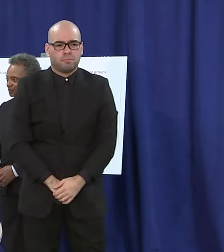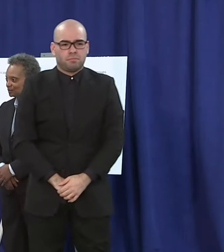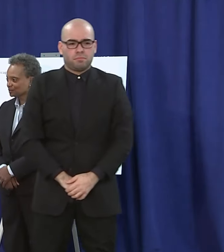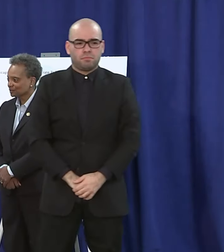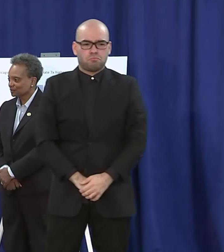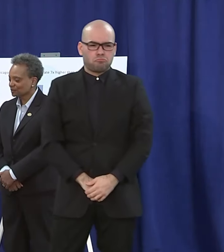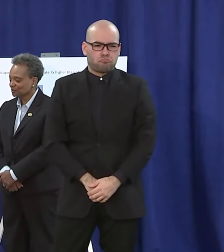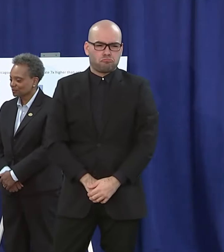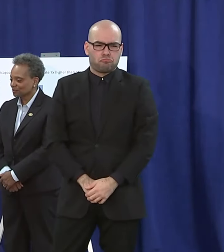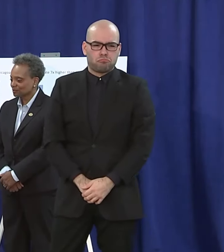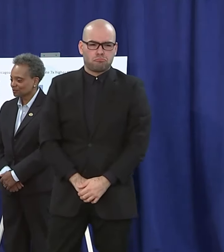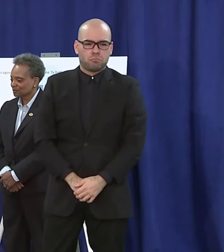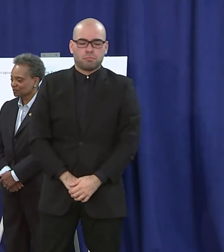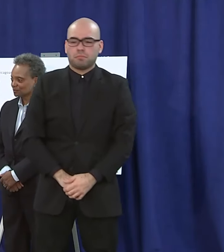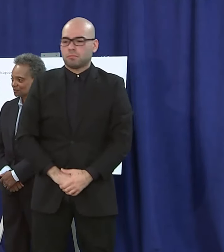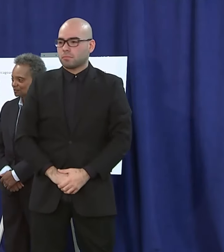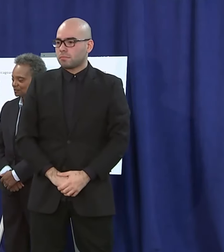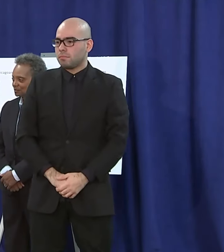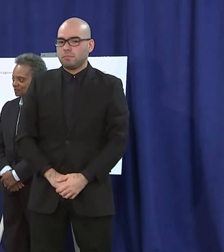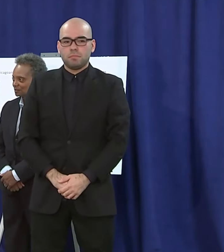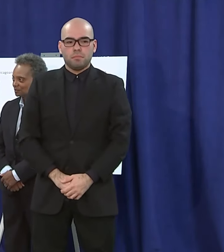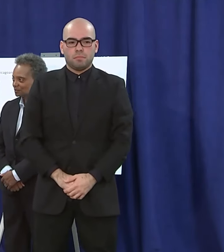Doctor.